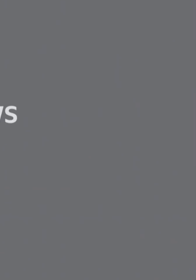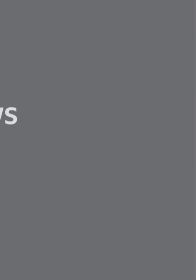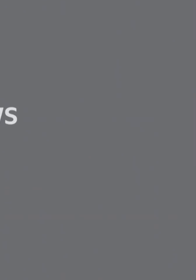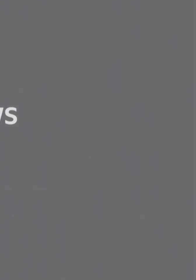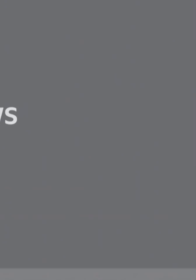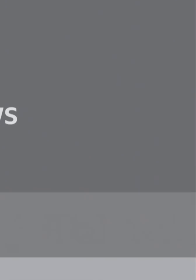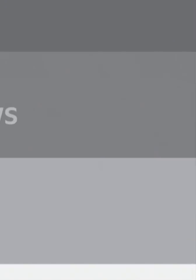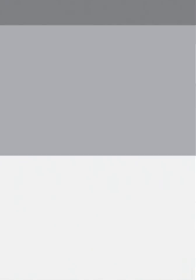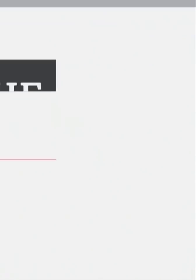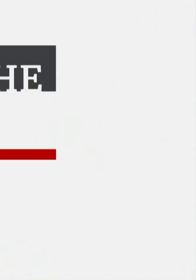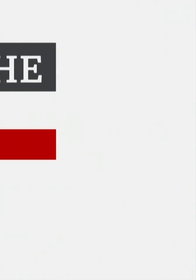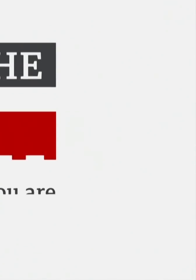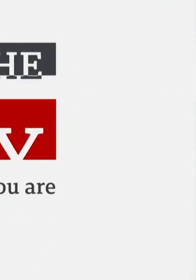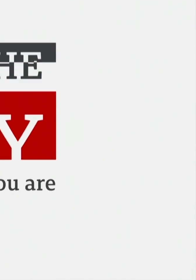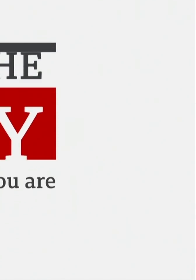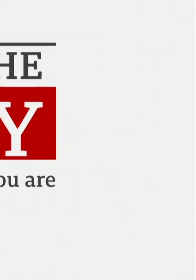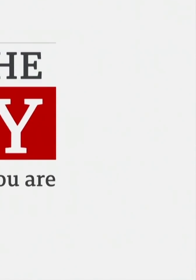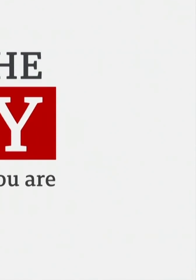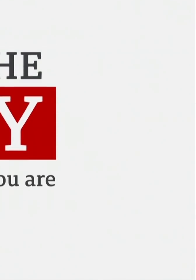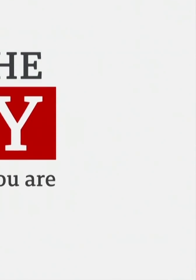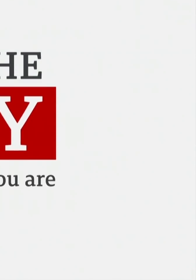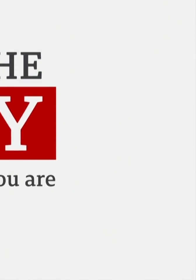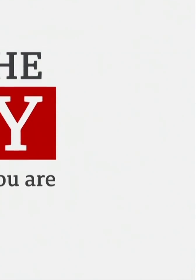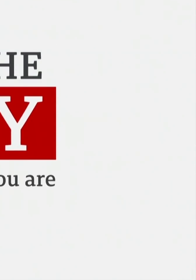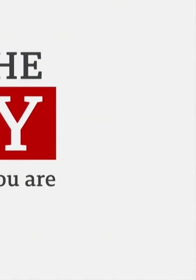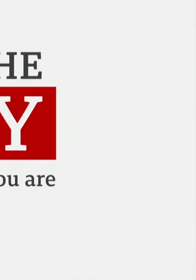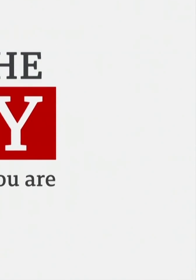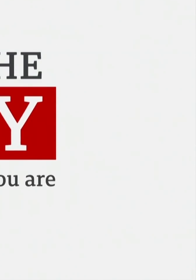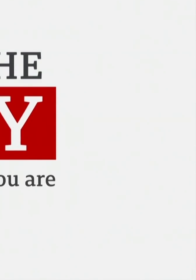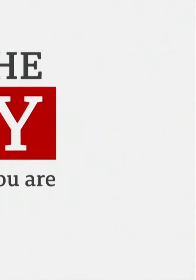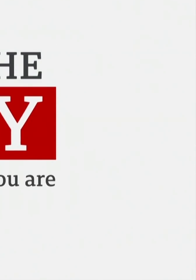bbc.co.uk/news. Follow the story for all the latest with BBC News.